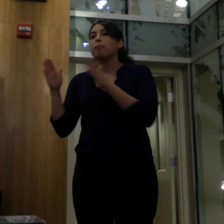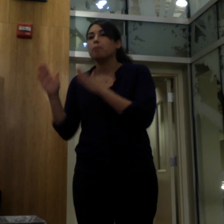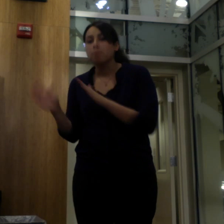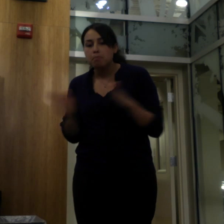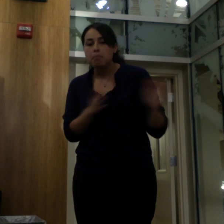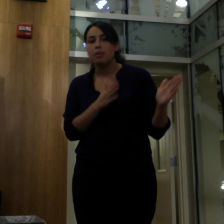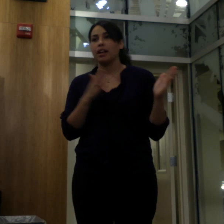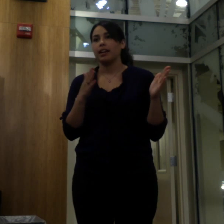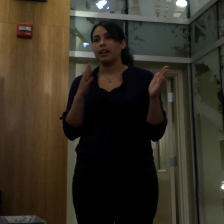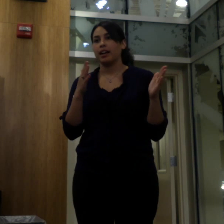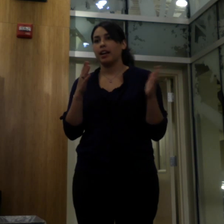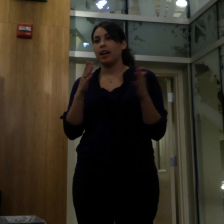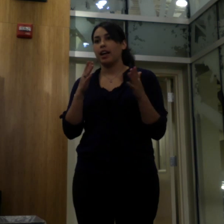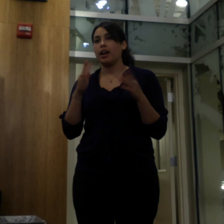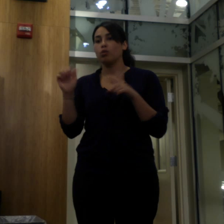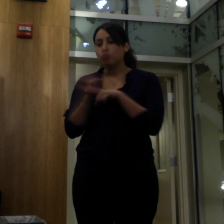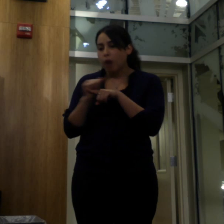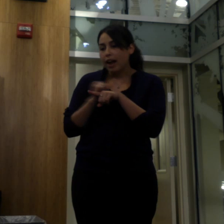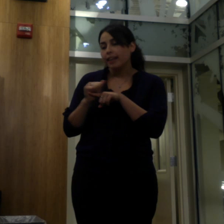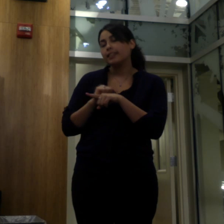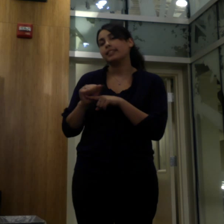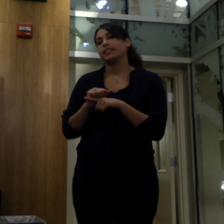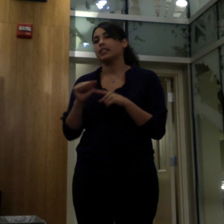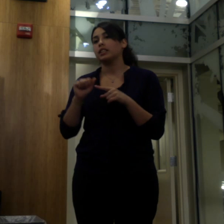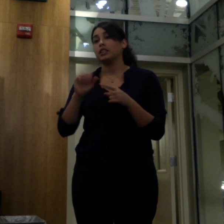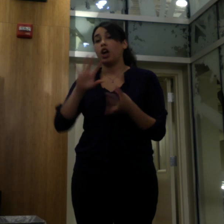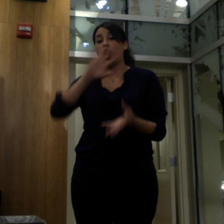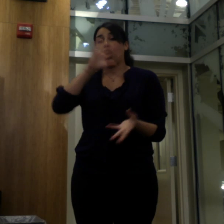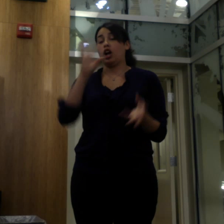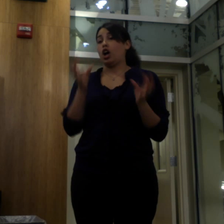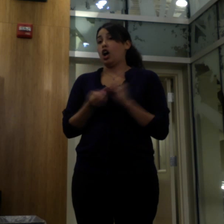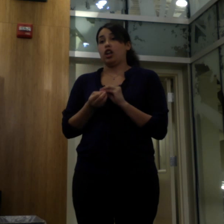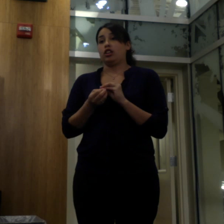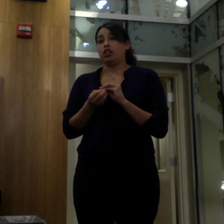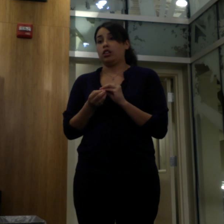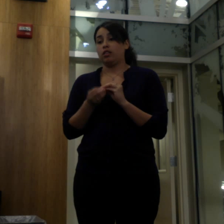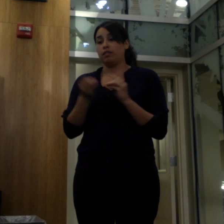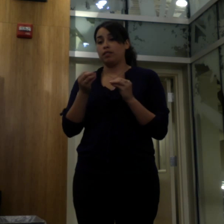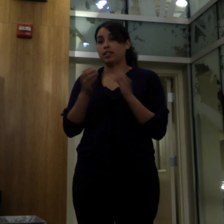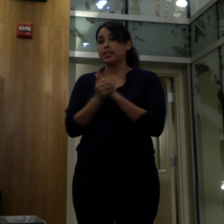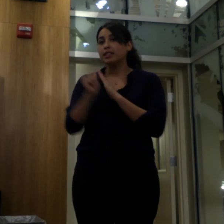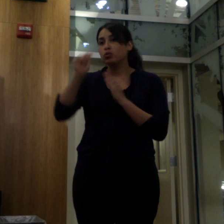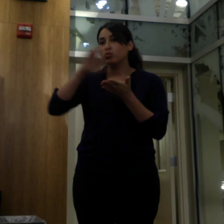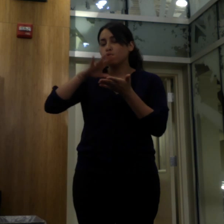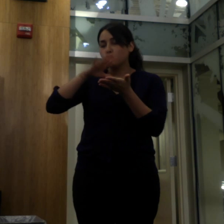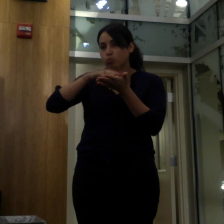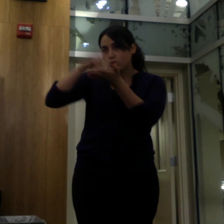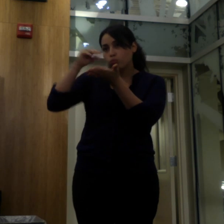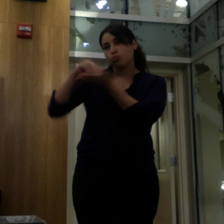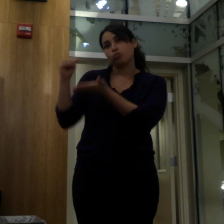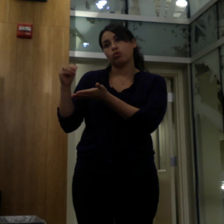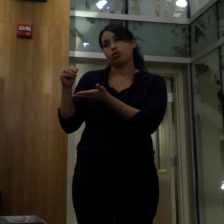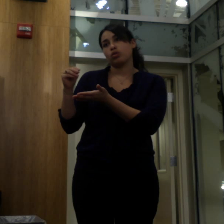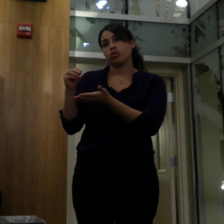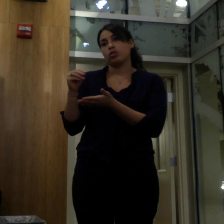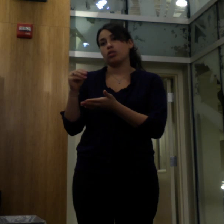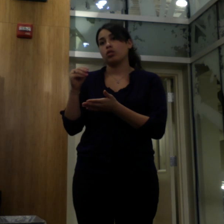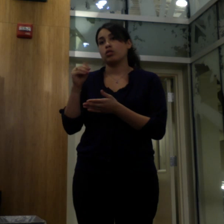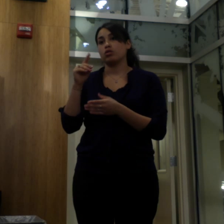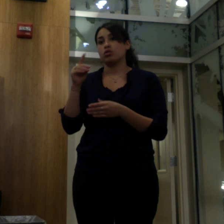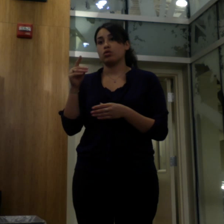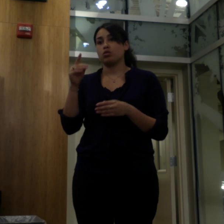we prepare, how we practice all of the techniques that you learn and the skill sets that you're going to get into your